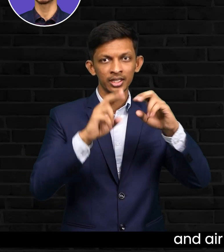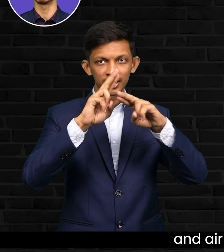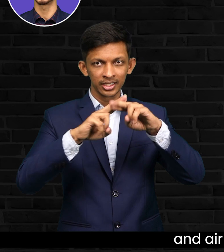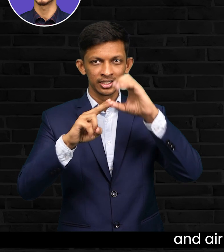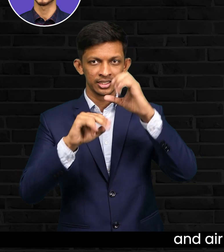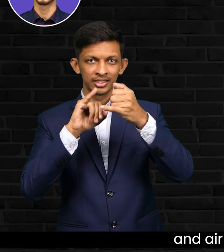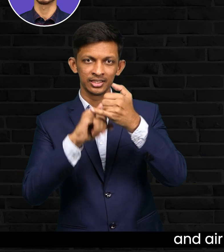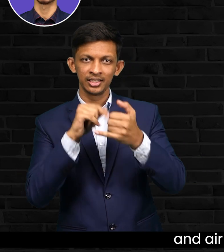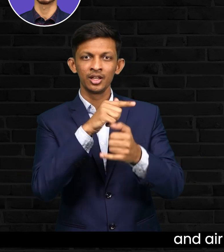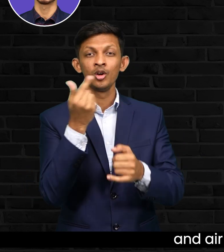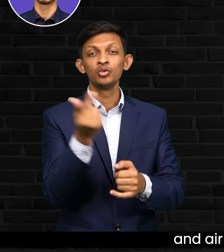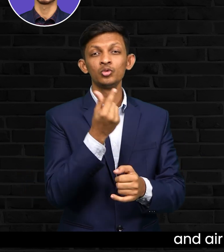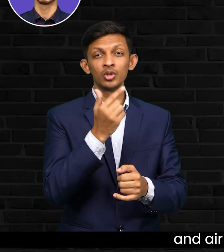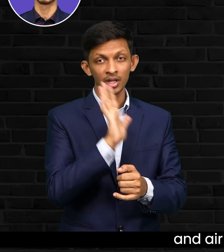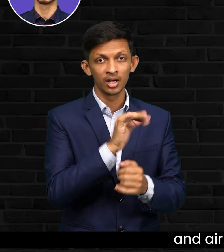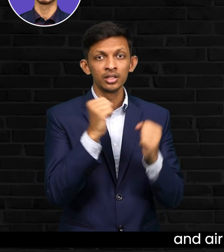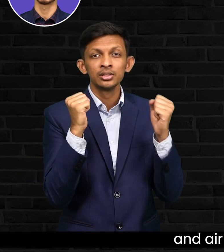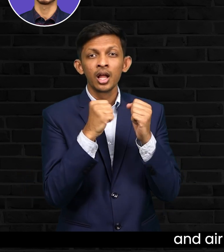conditioning systems.